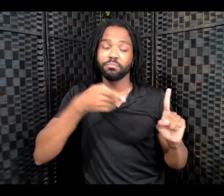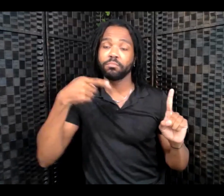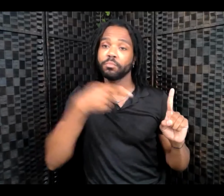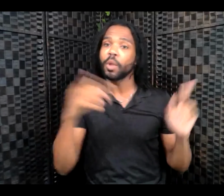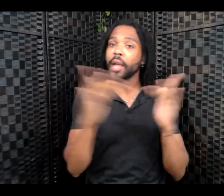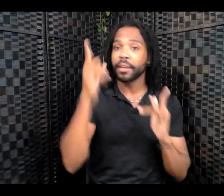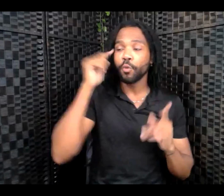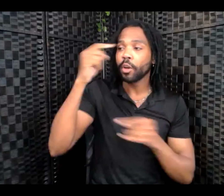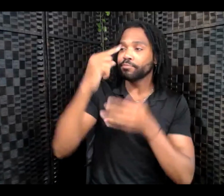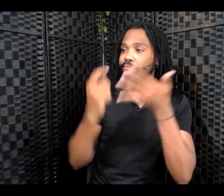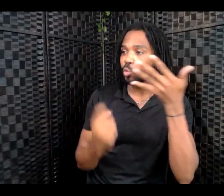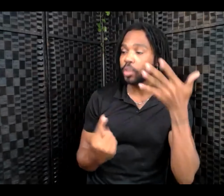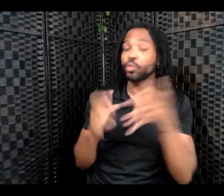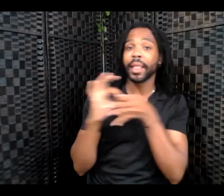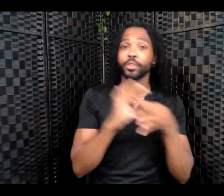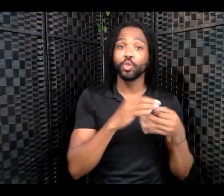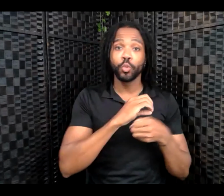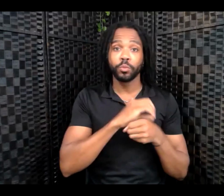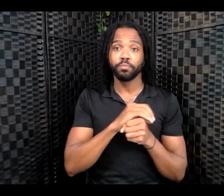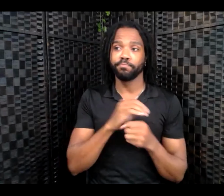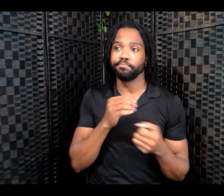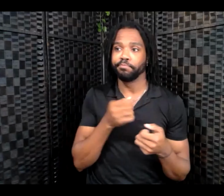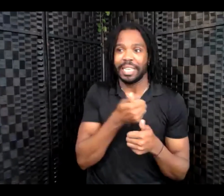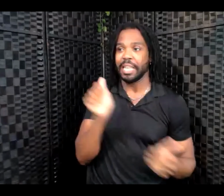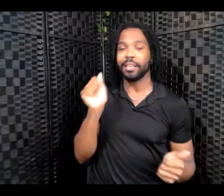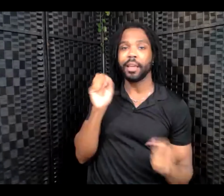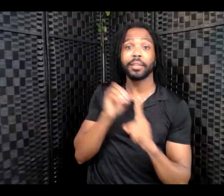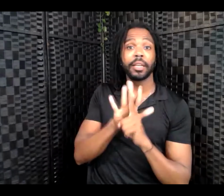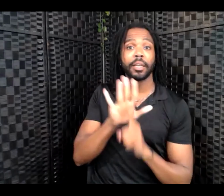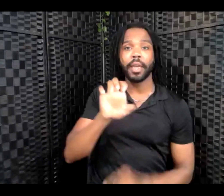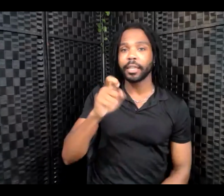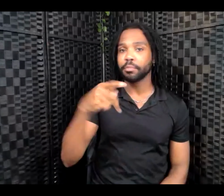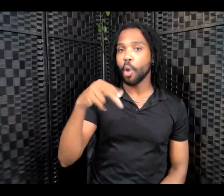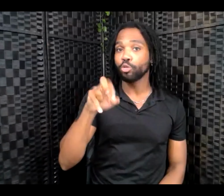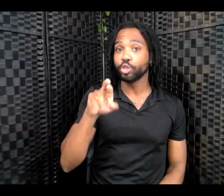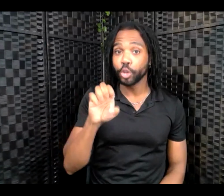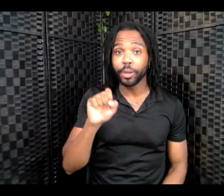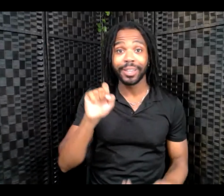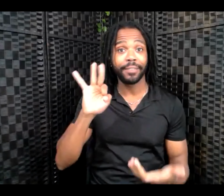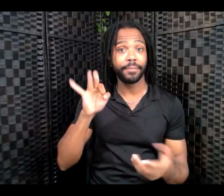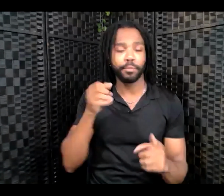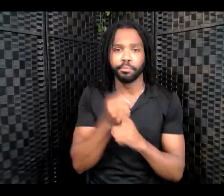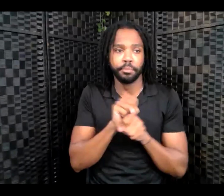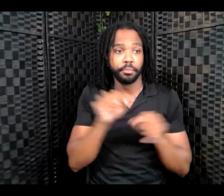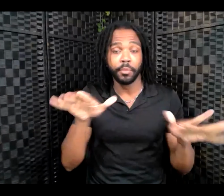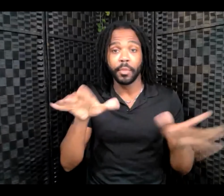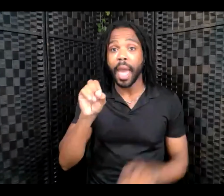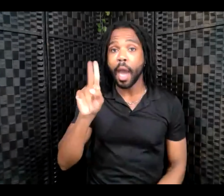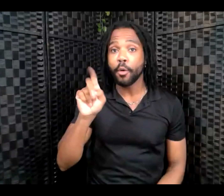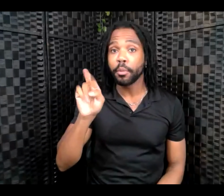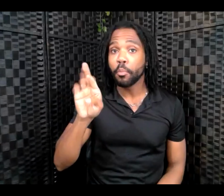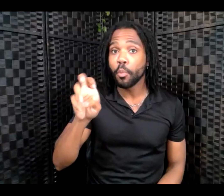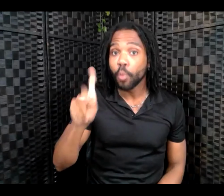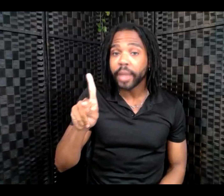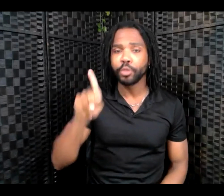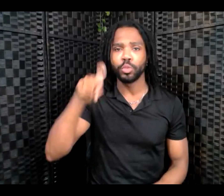questions regarding exposures. And if in the event of an outbreak, or if you just need infection